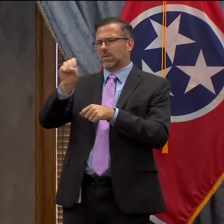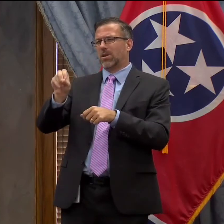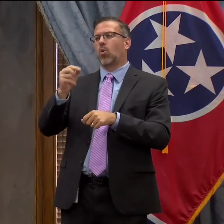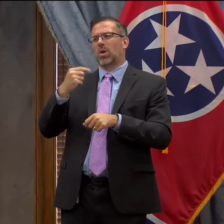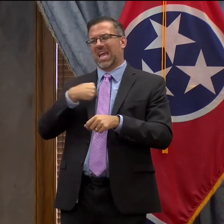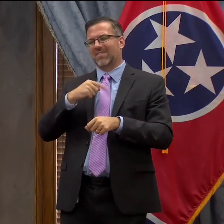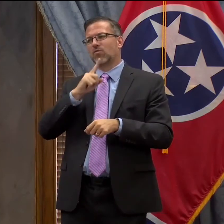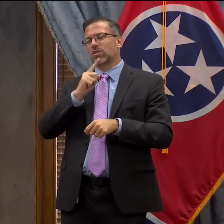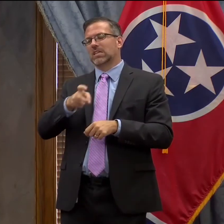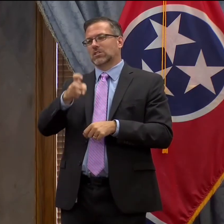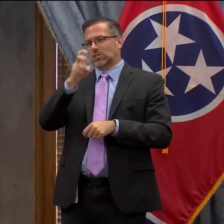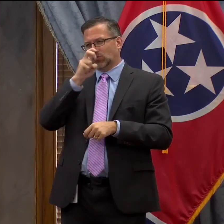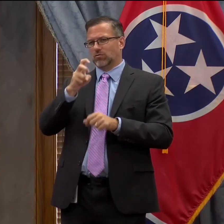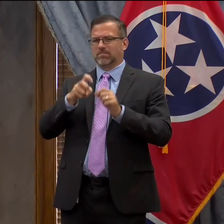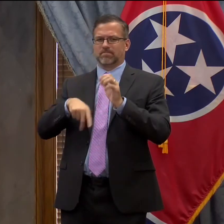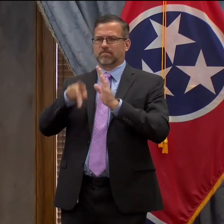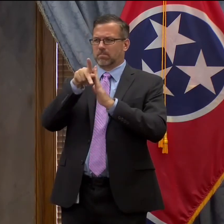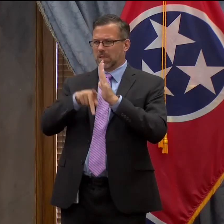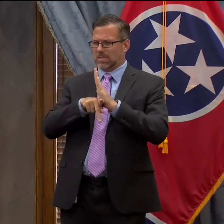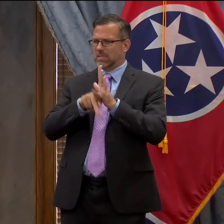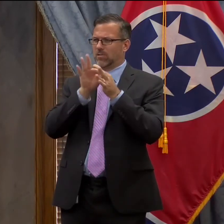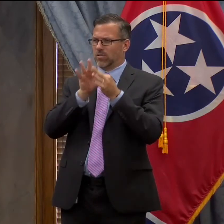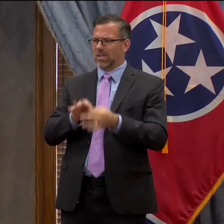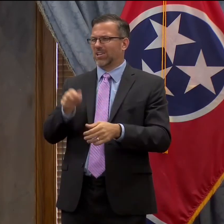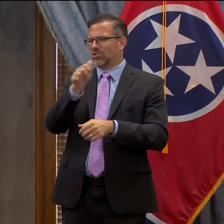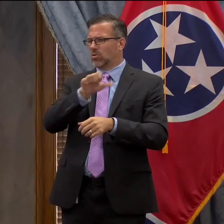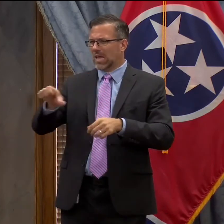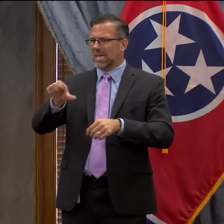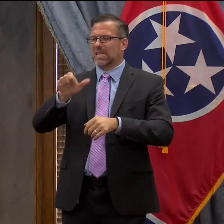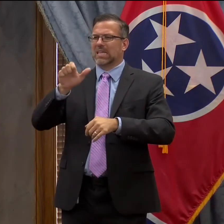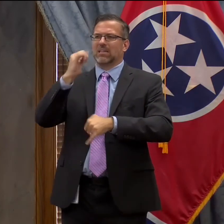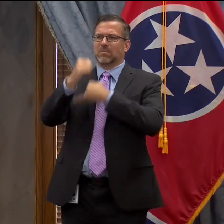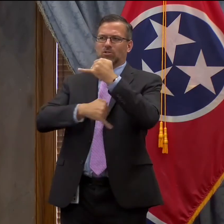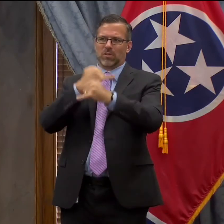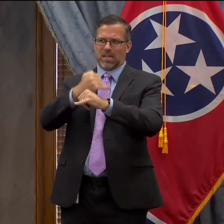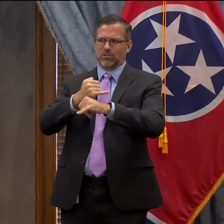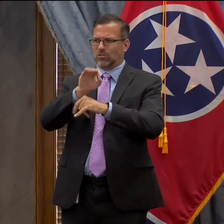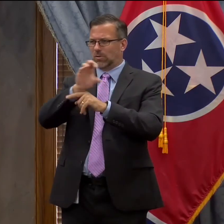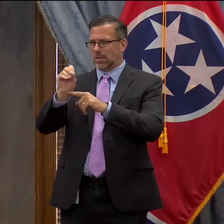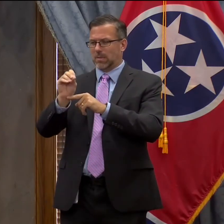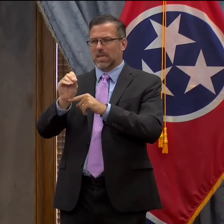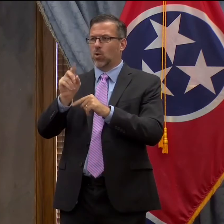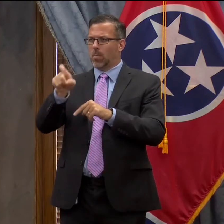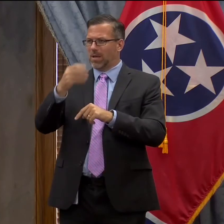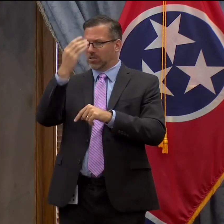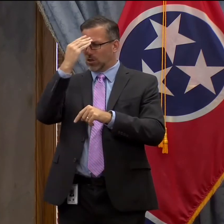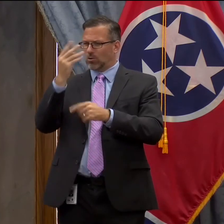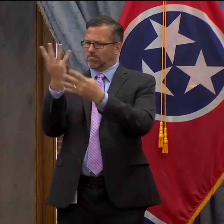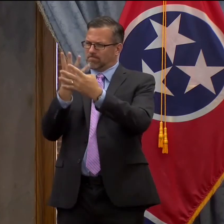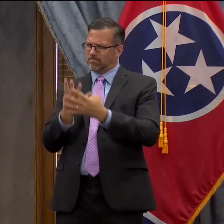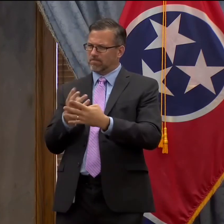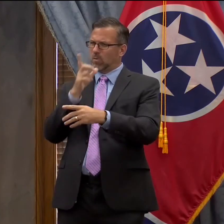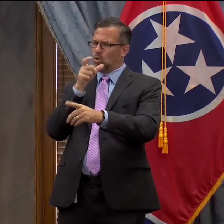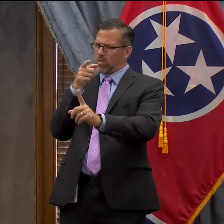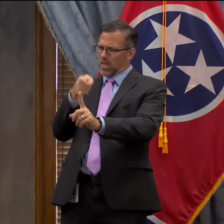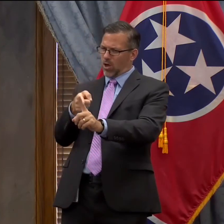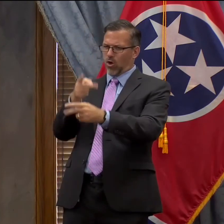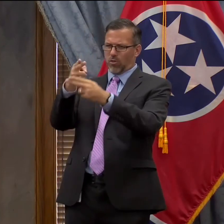strict policy with regard to any international company that we talk to, that we know who they are and what their connections